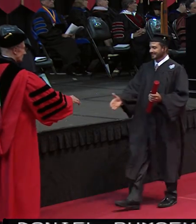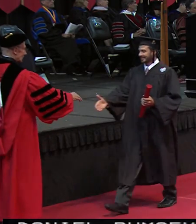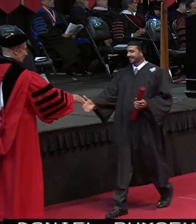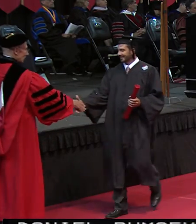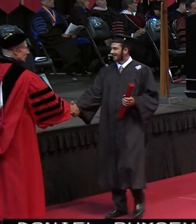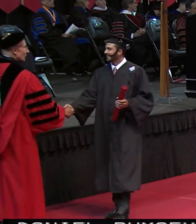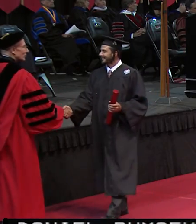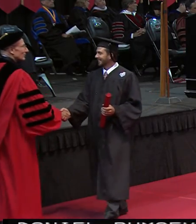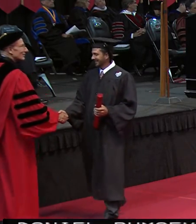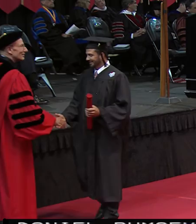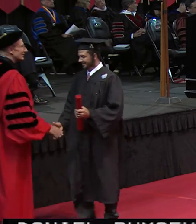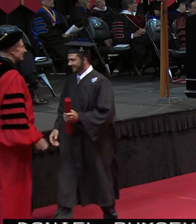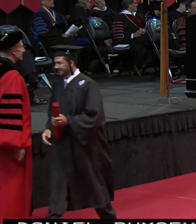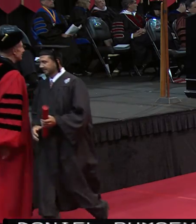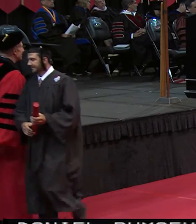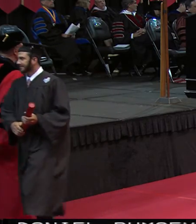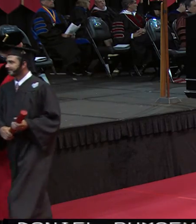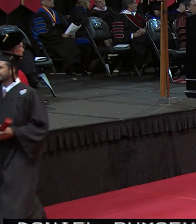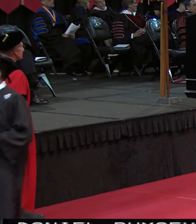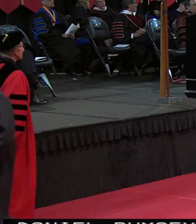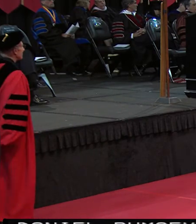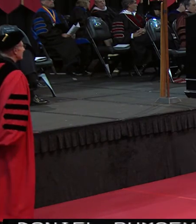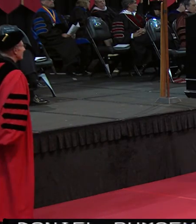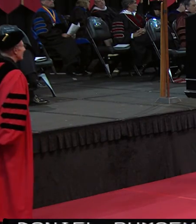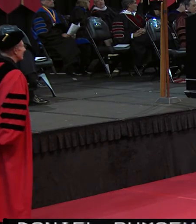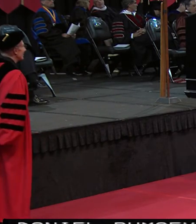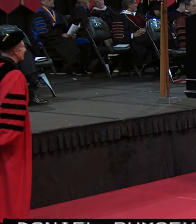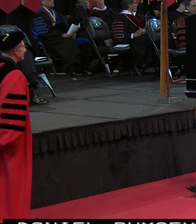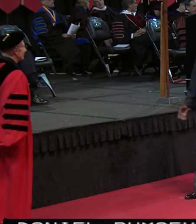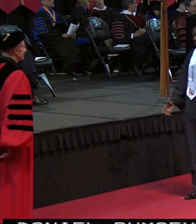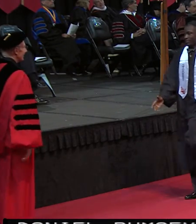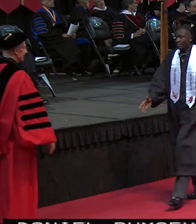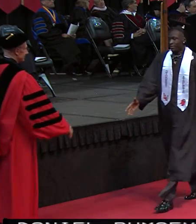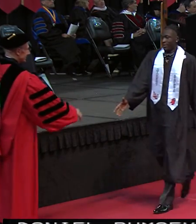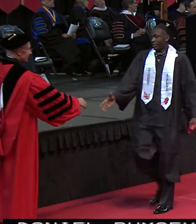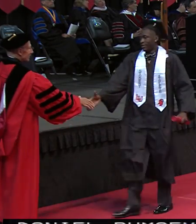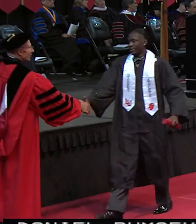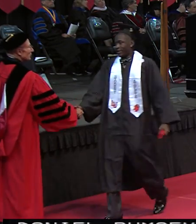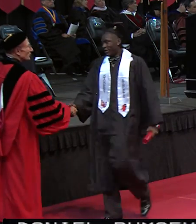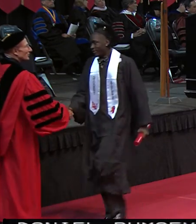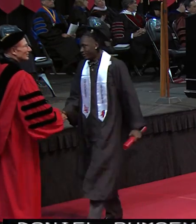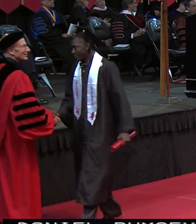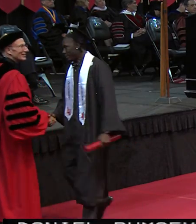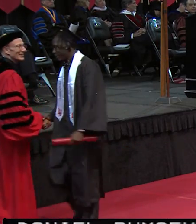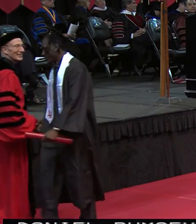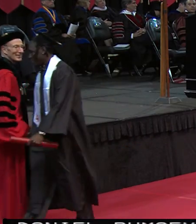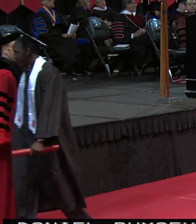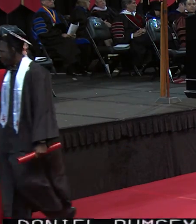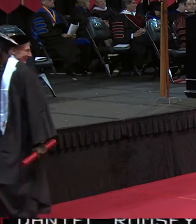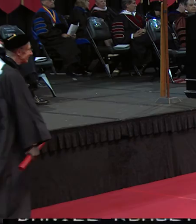Graduating summa cum laude, Morgan Rochelle Sessions.